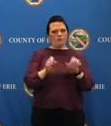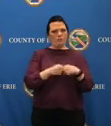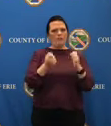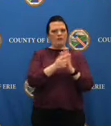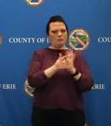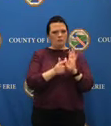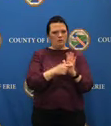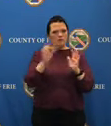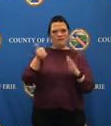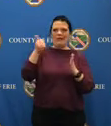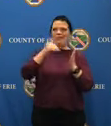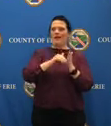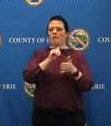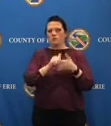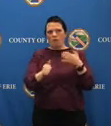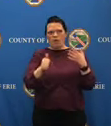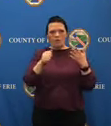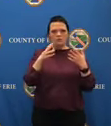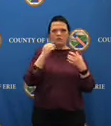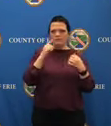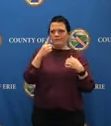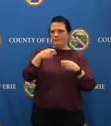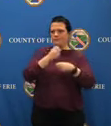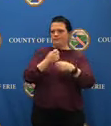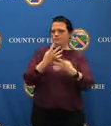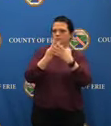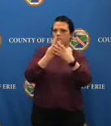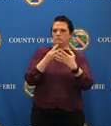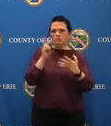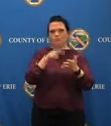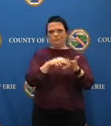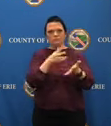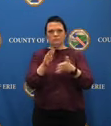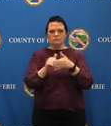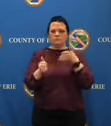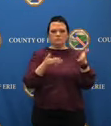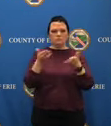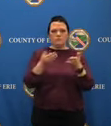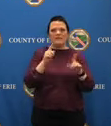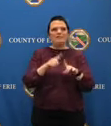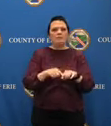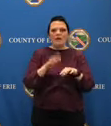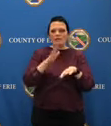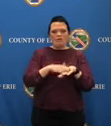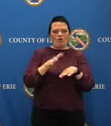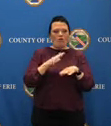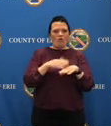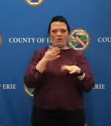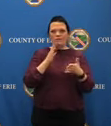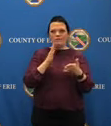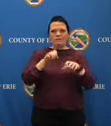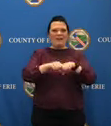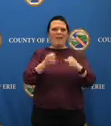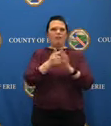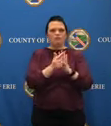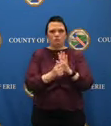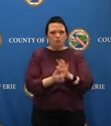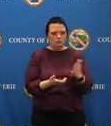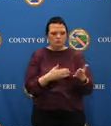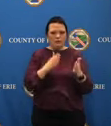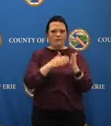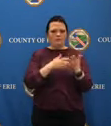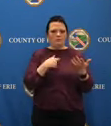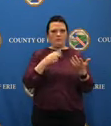imprisonment. There are different gradients based on what violation exists. The governor talked about a $1,000 fine. I talked